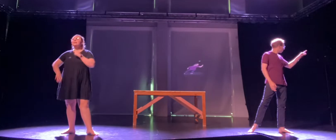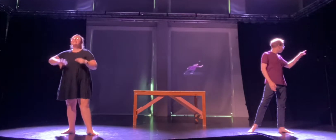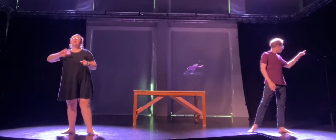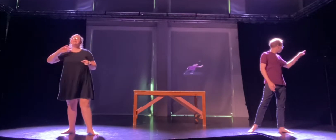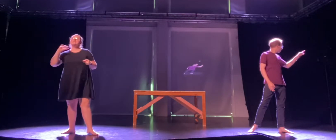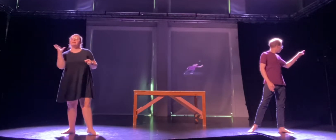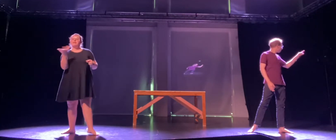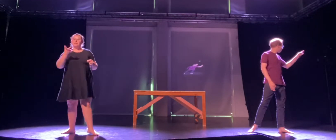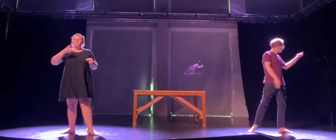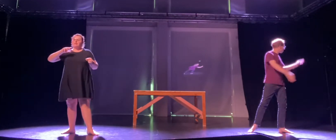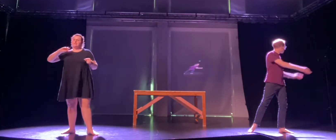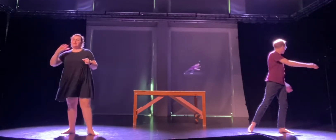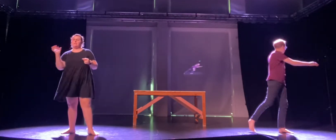Now let's say that mass is spinning.